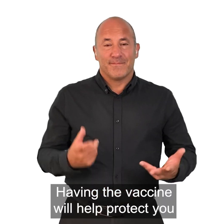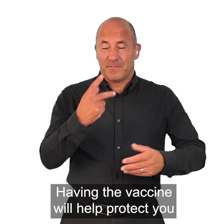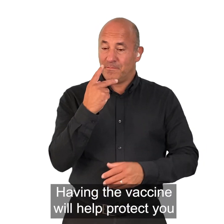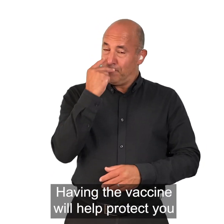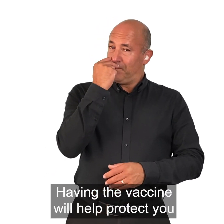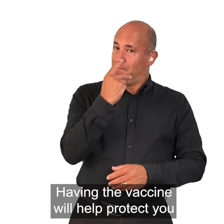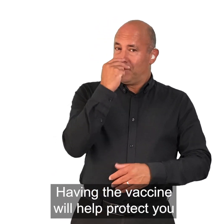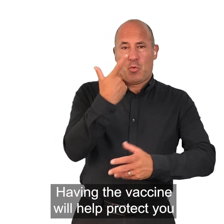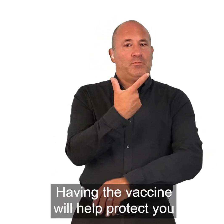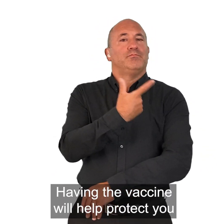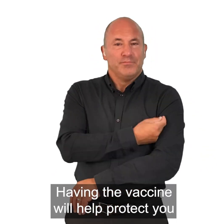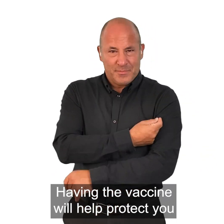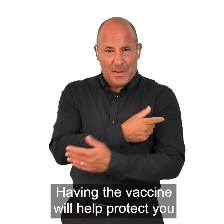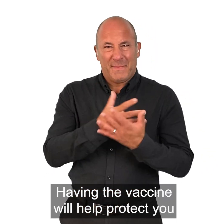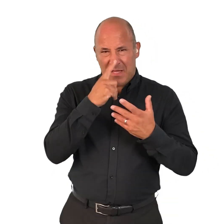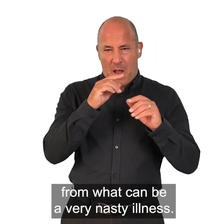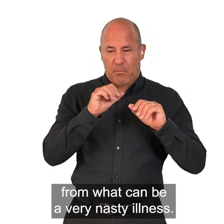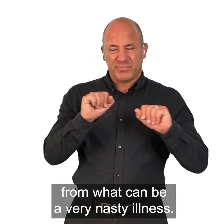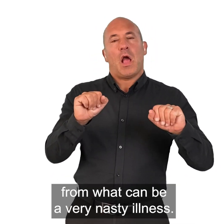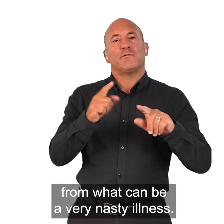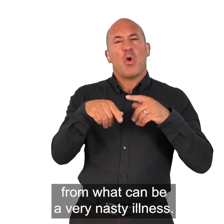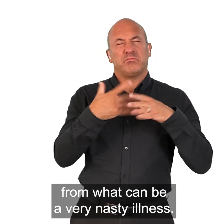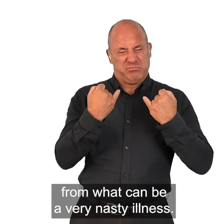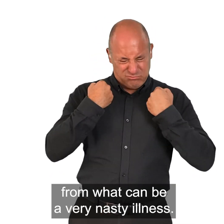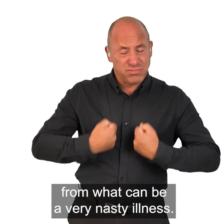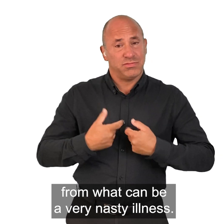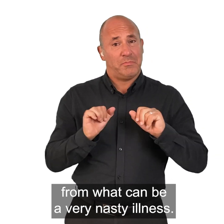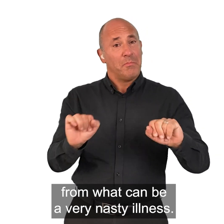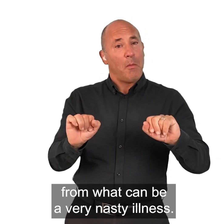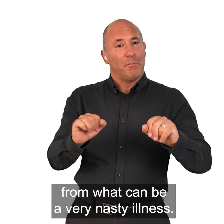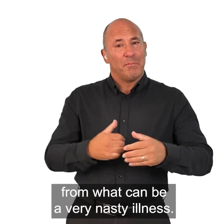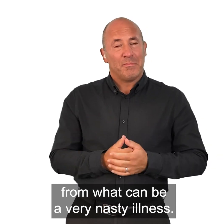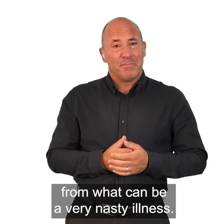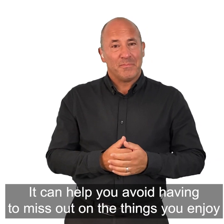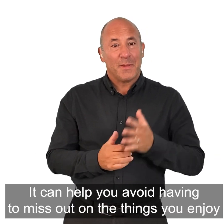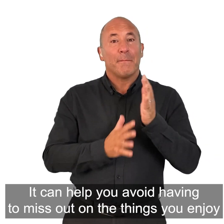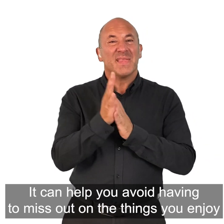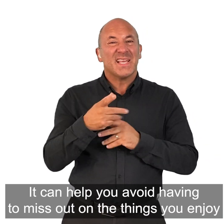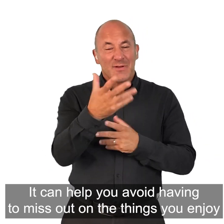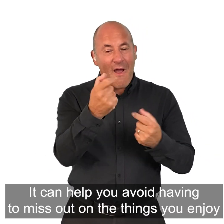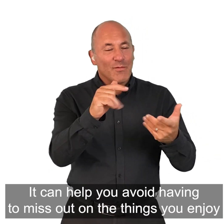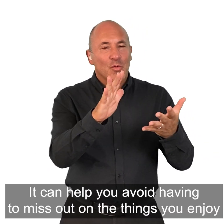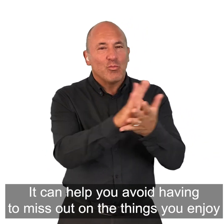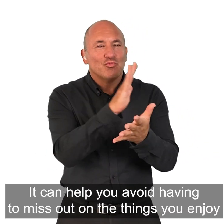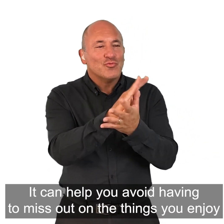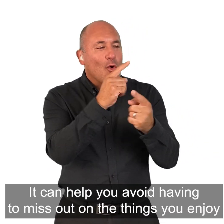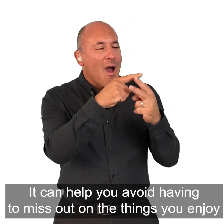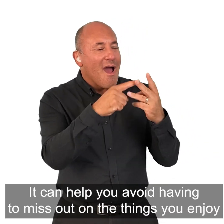Having the vaccine will help protect you from what can be a very nasty illness. It can help you avoid having to miss out on the